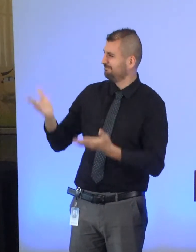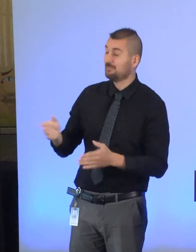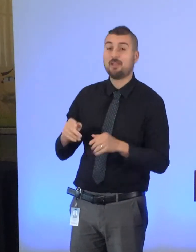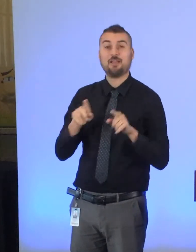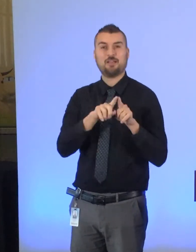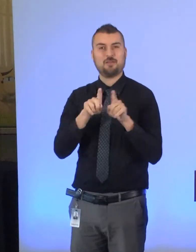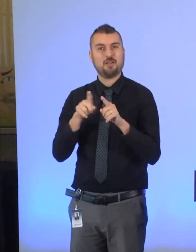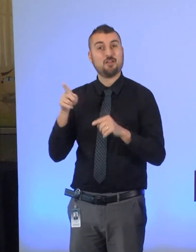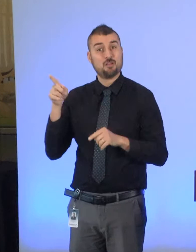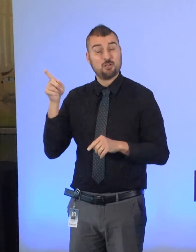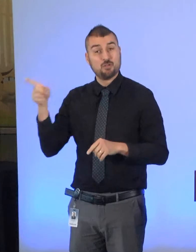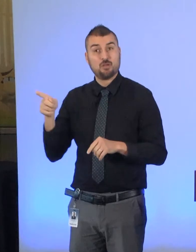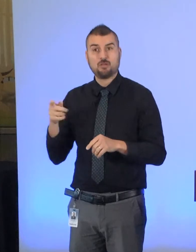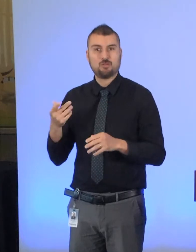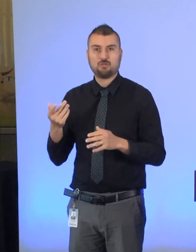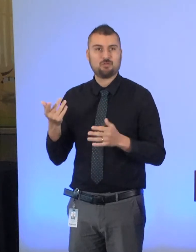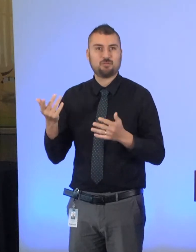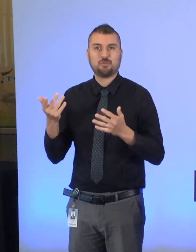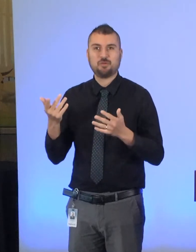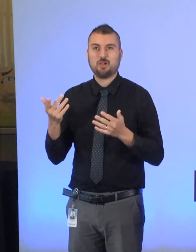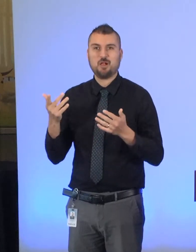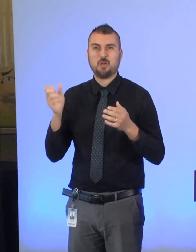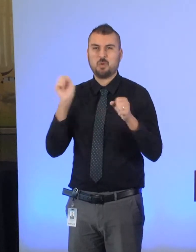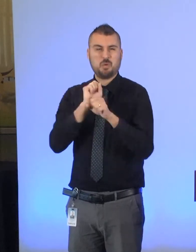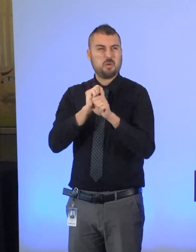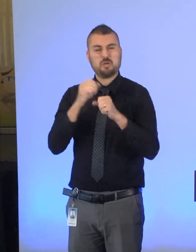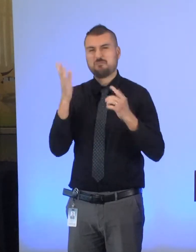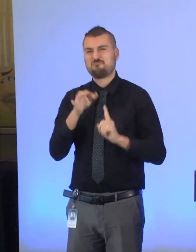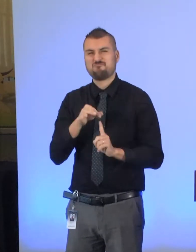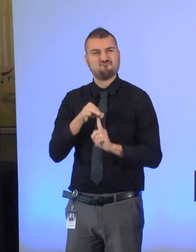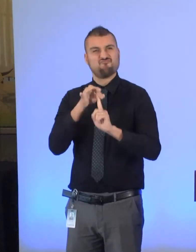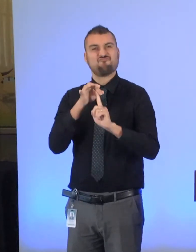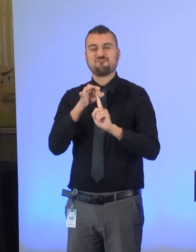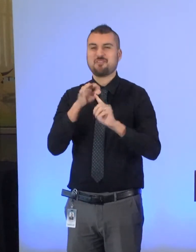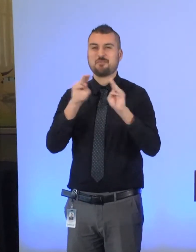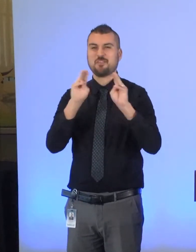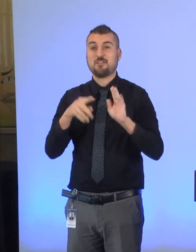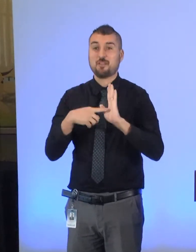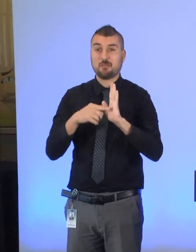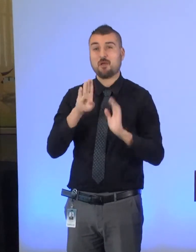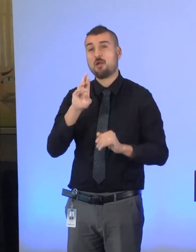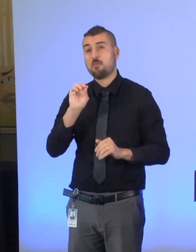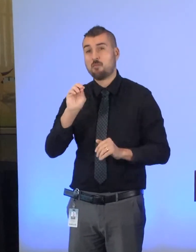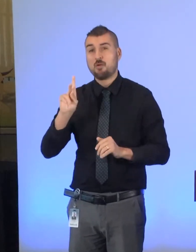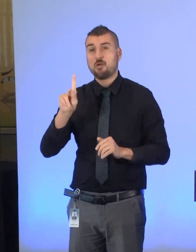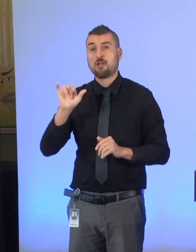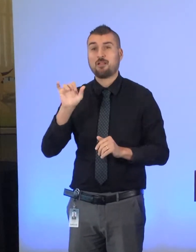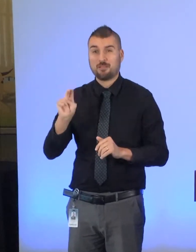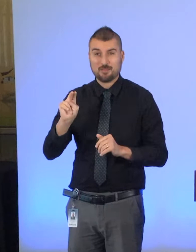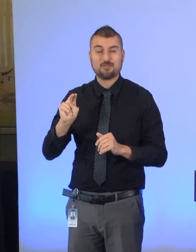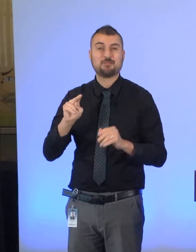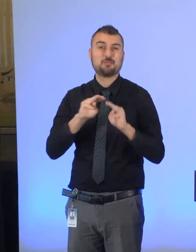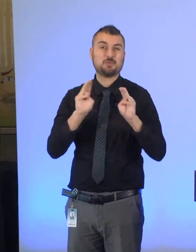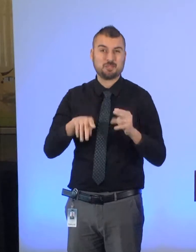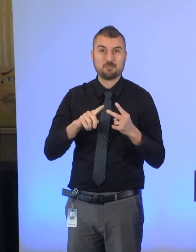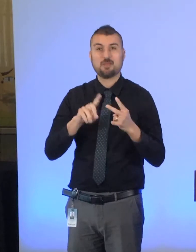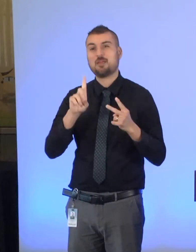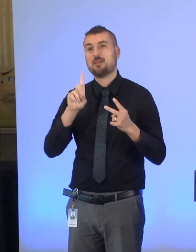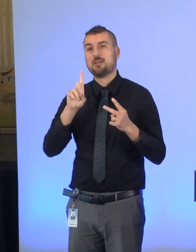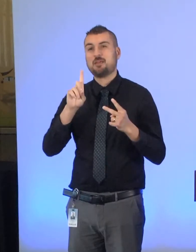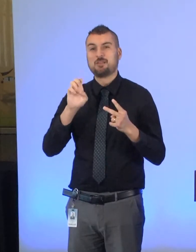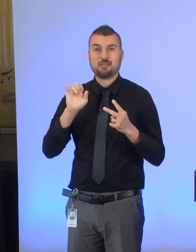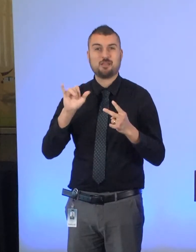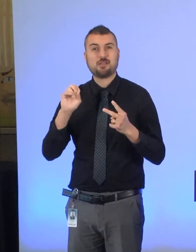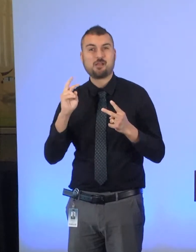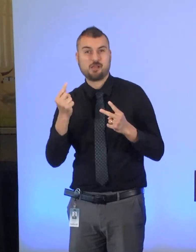has worked in such distinguished museums as the Brooklyn Museum, the DeYoung Museum, which is the Fine Arts Museums